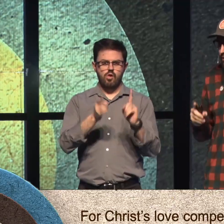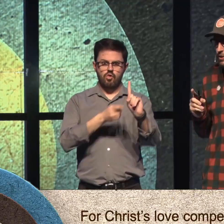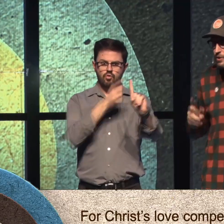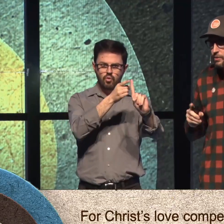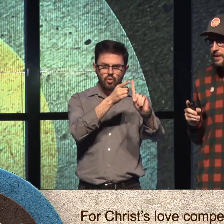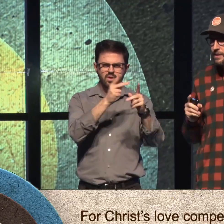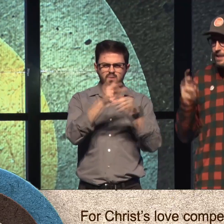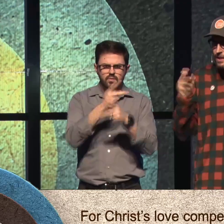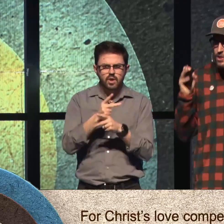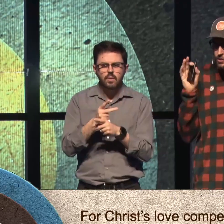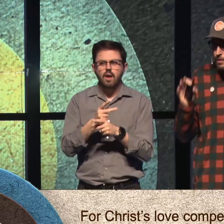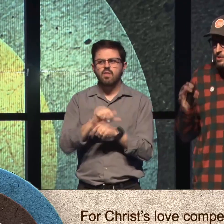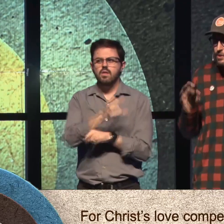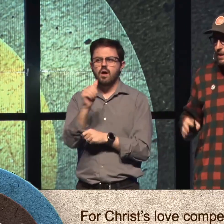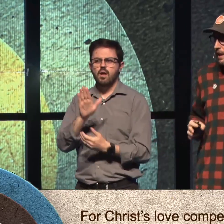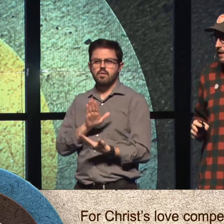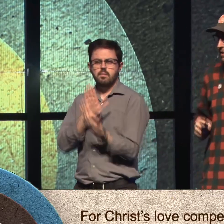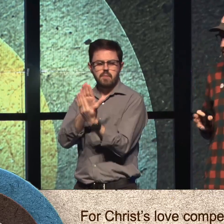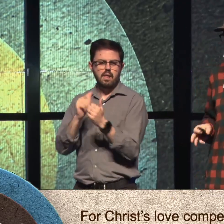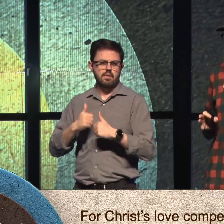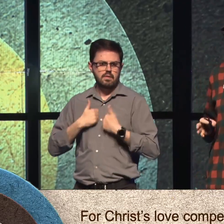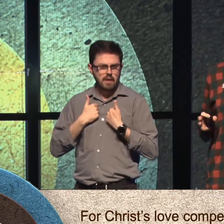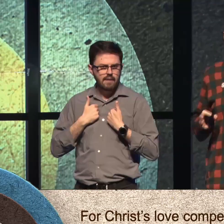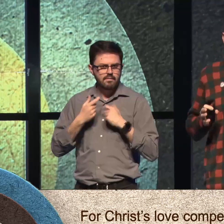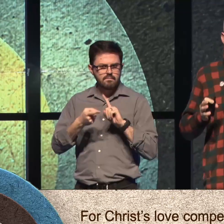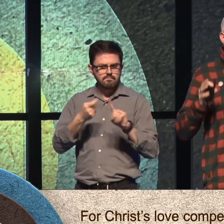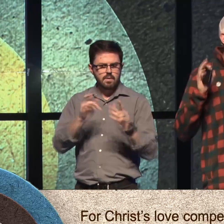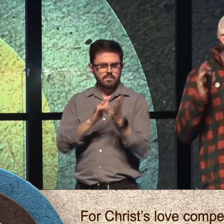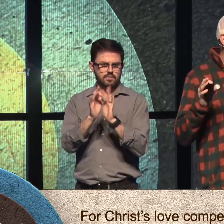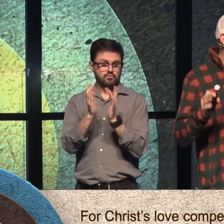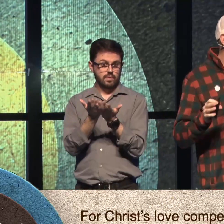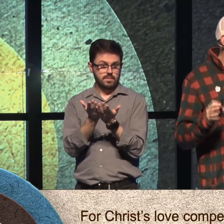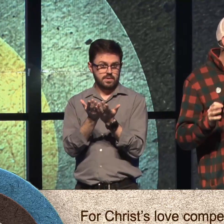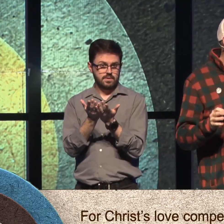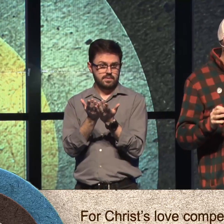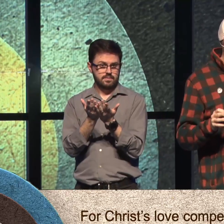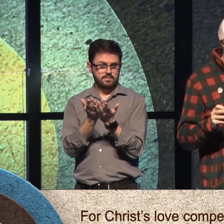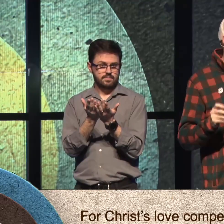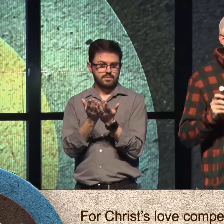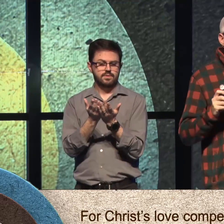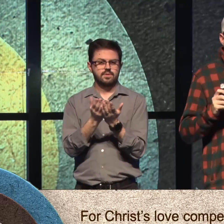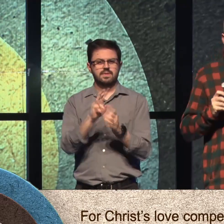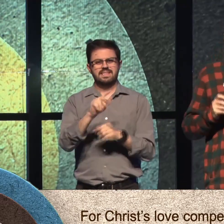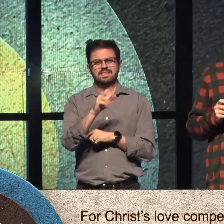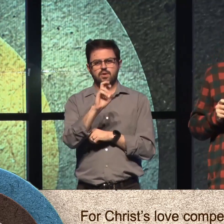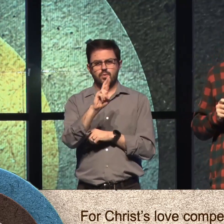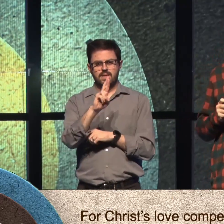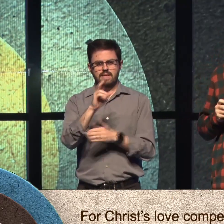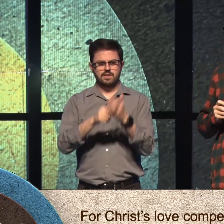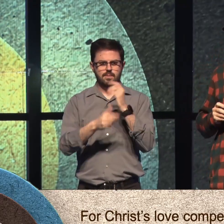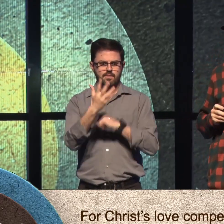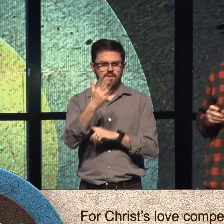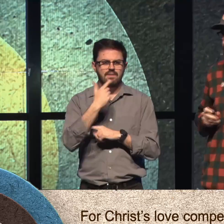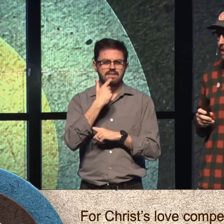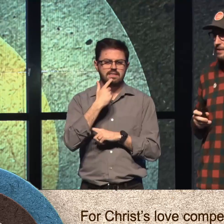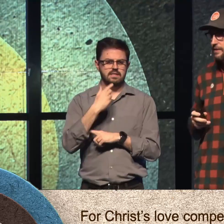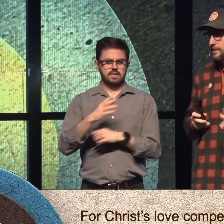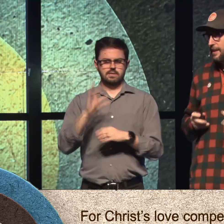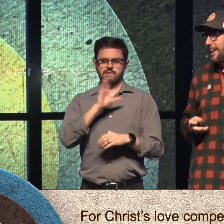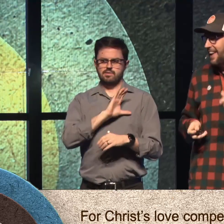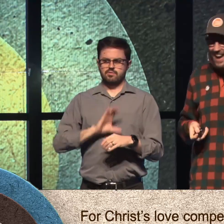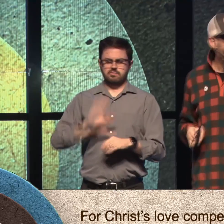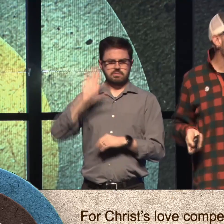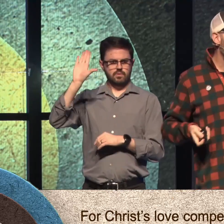being offered to us in Scripture today, okay? So this is what 2 Corinthians chapter 5 says. It says, for Christ's love compels